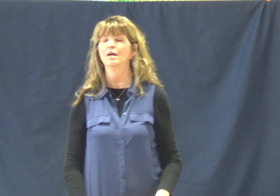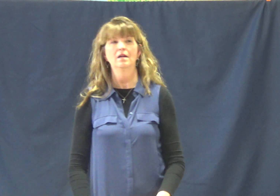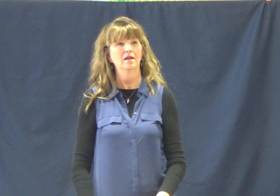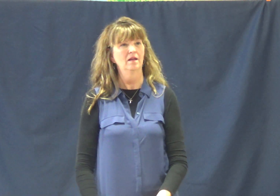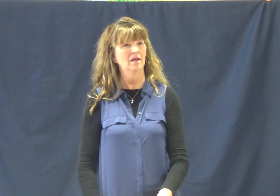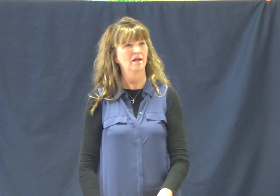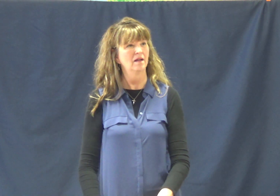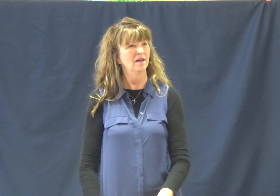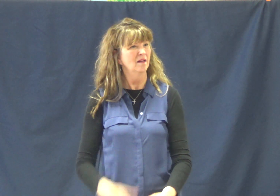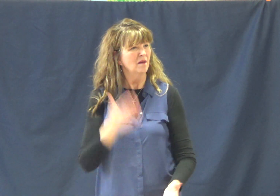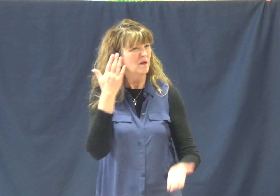paid in full.